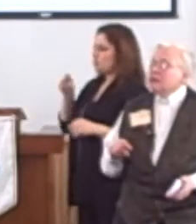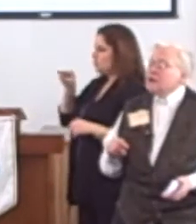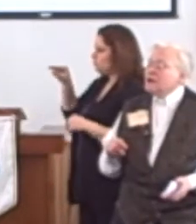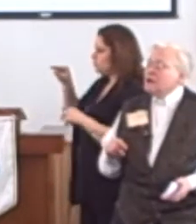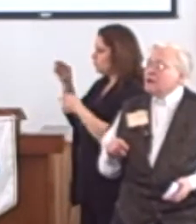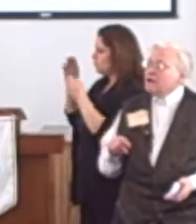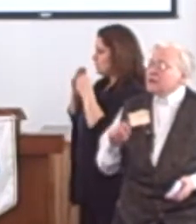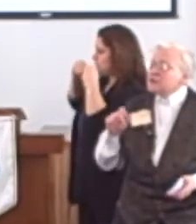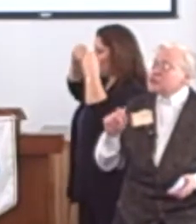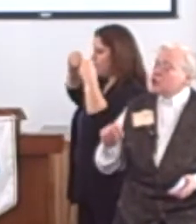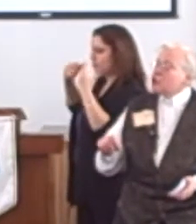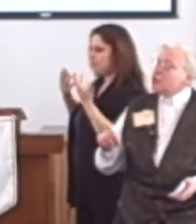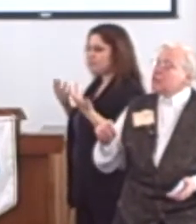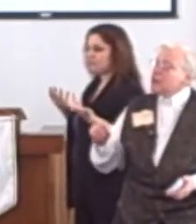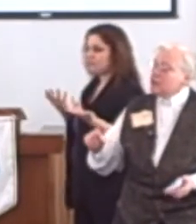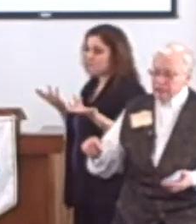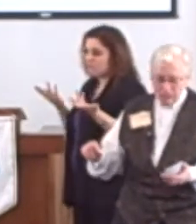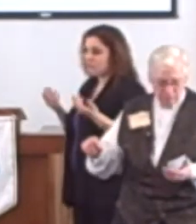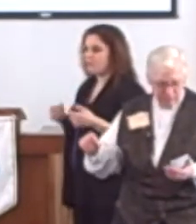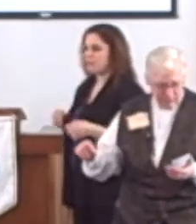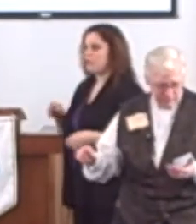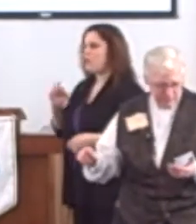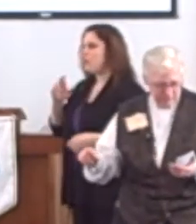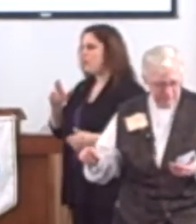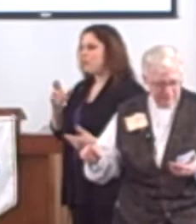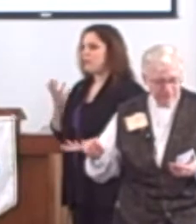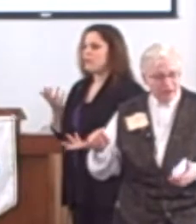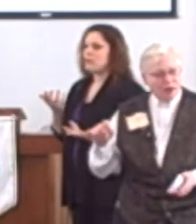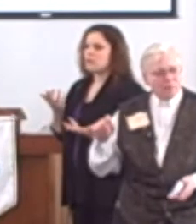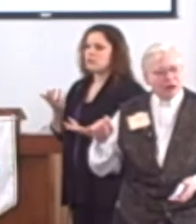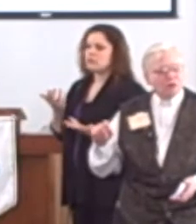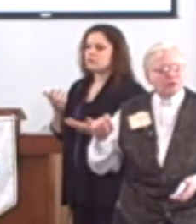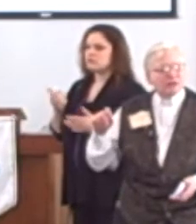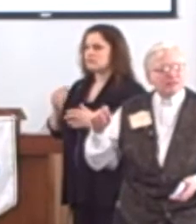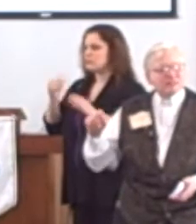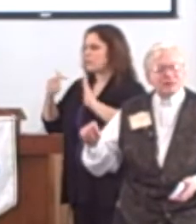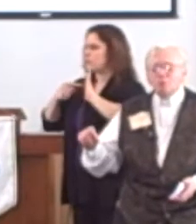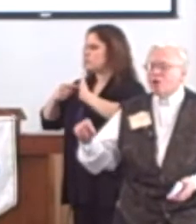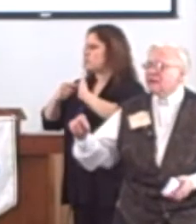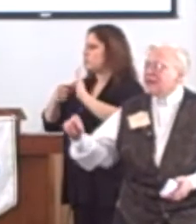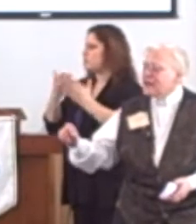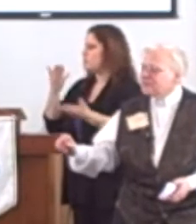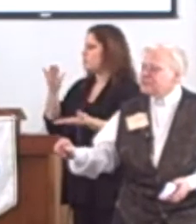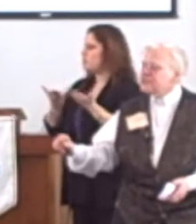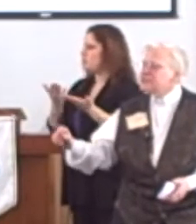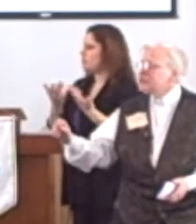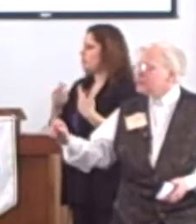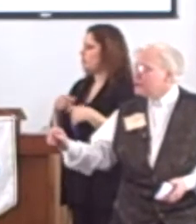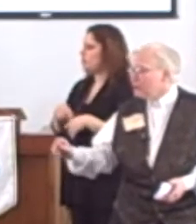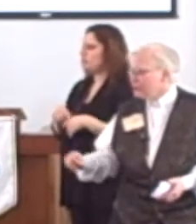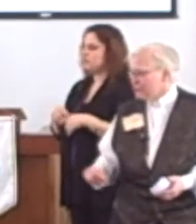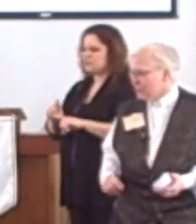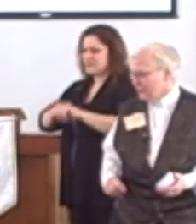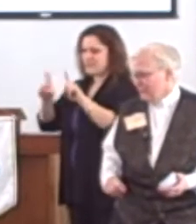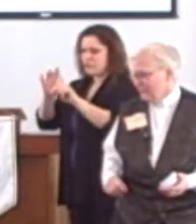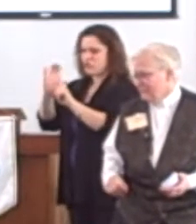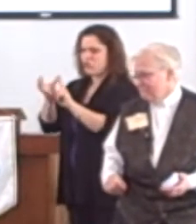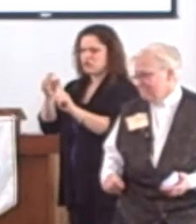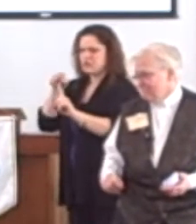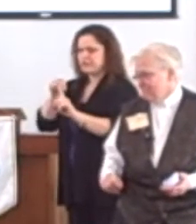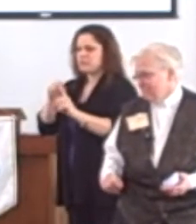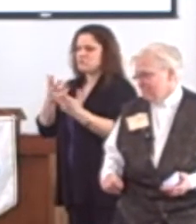Maybe it's learning a little bit about someone else's culture.